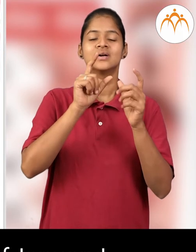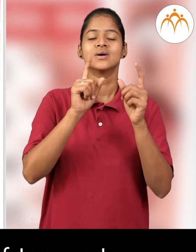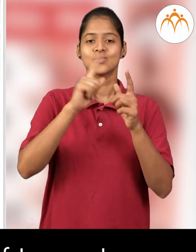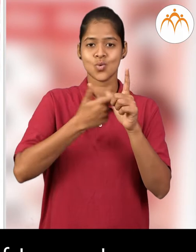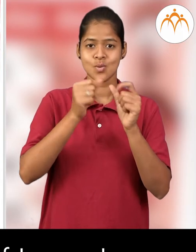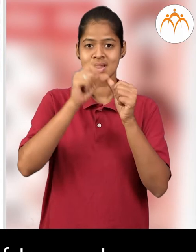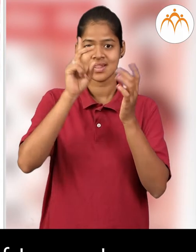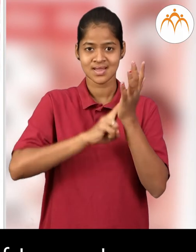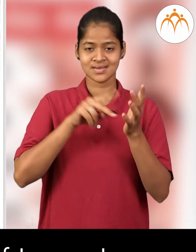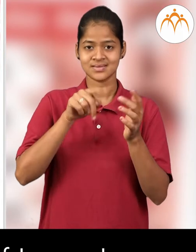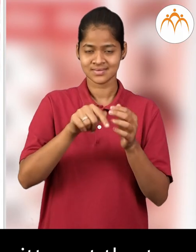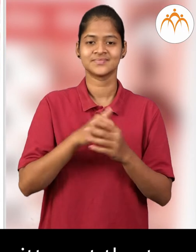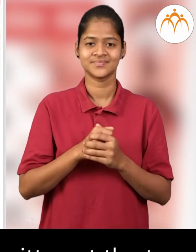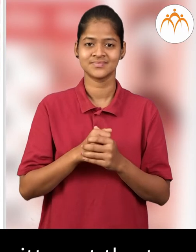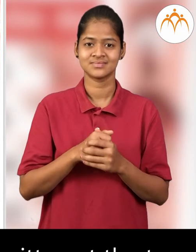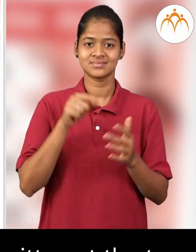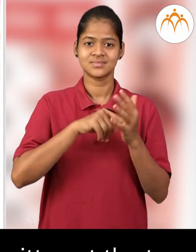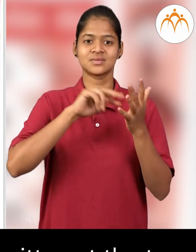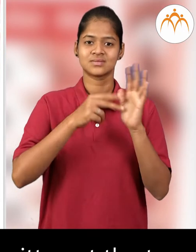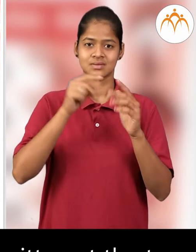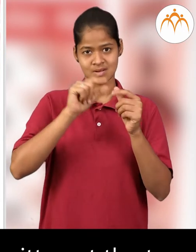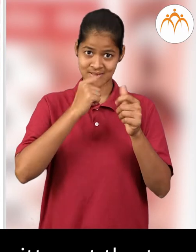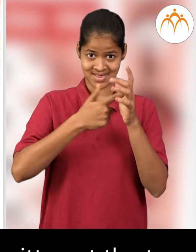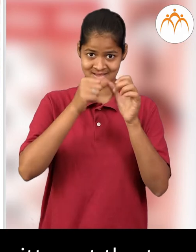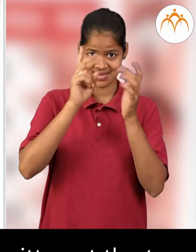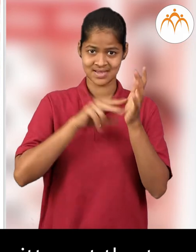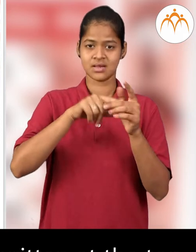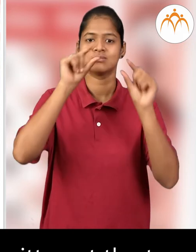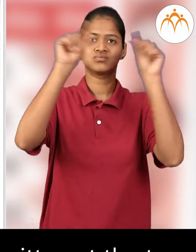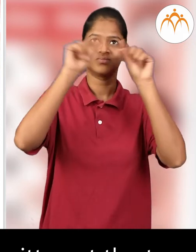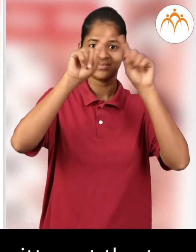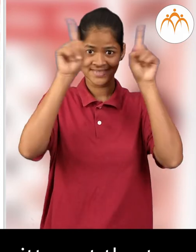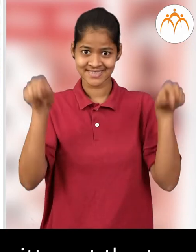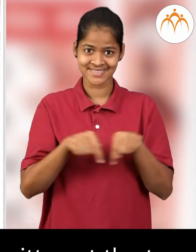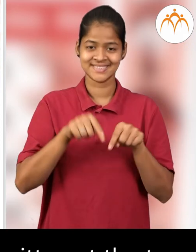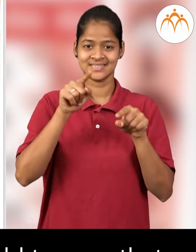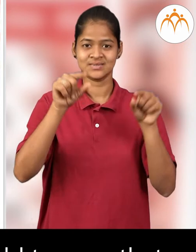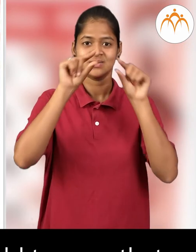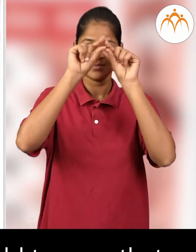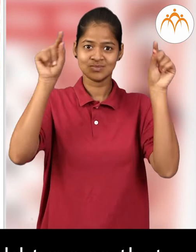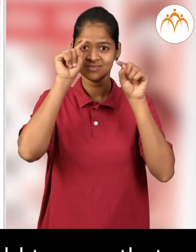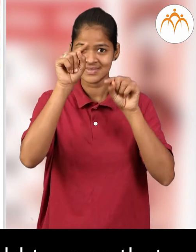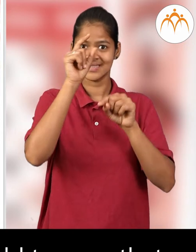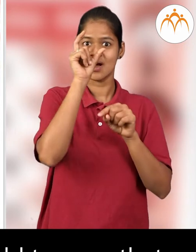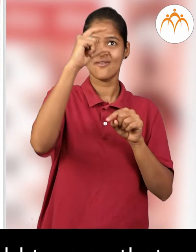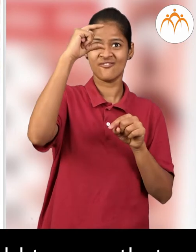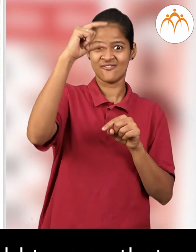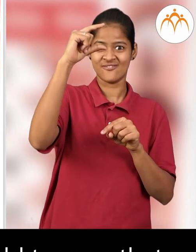January. The name of the month is written at the top. It is written in big and